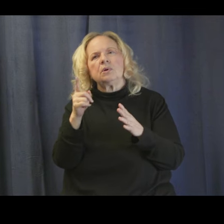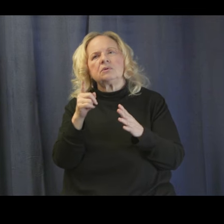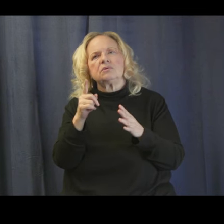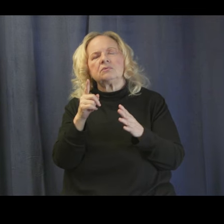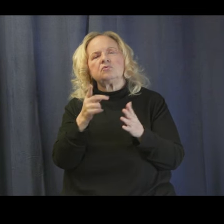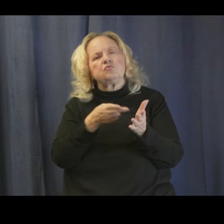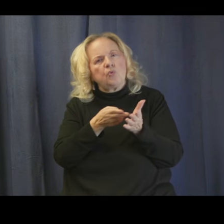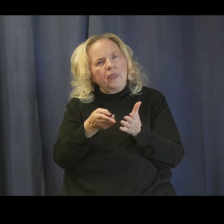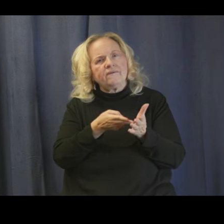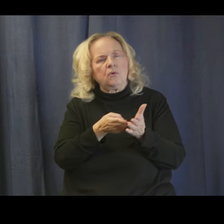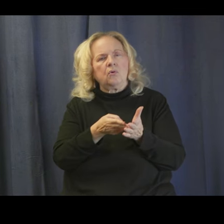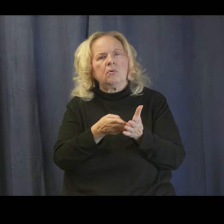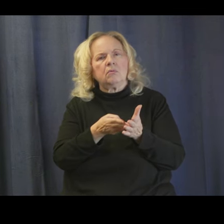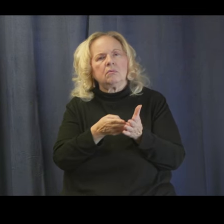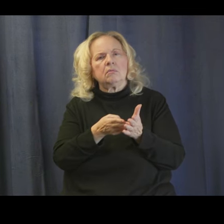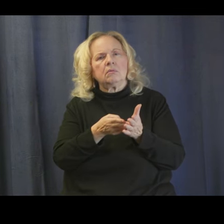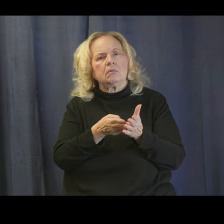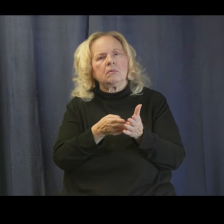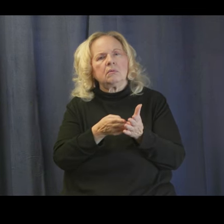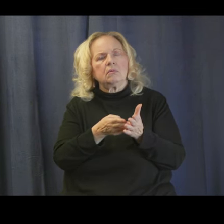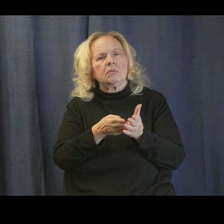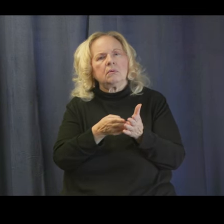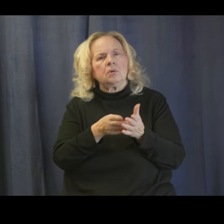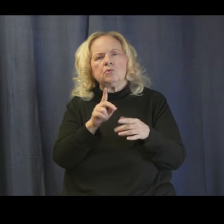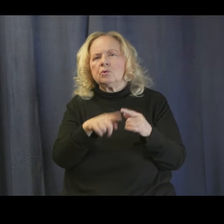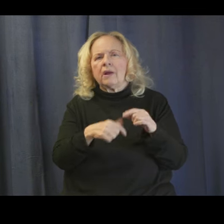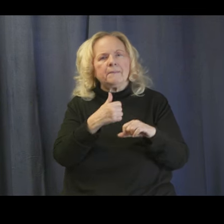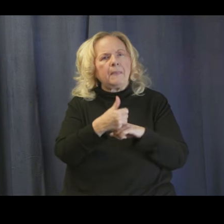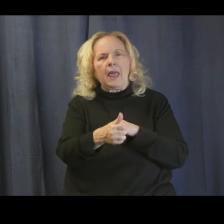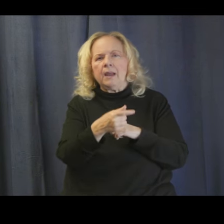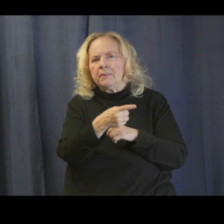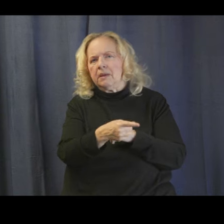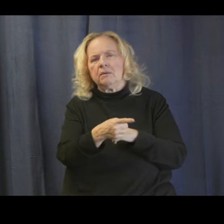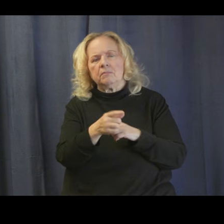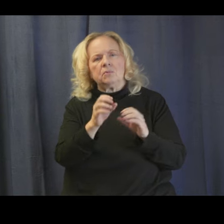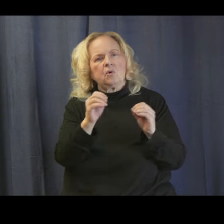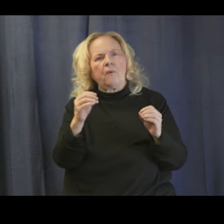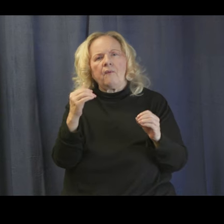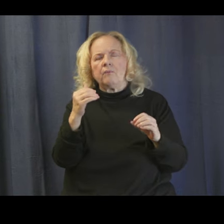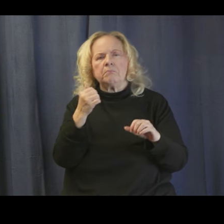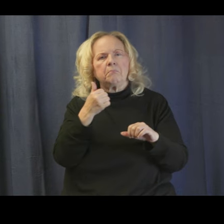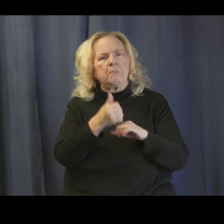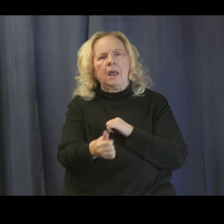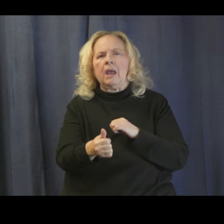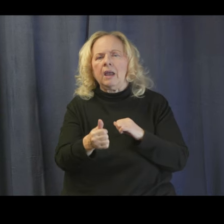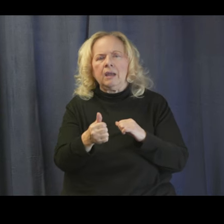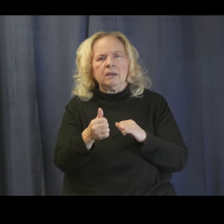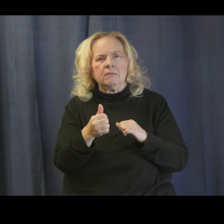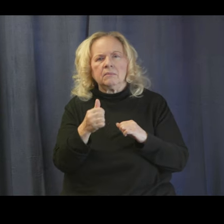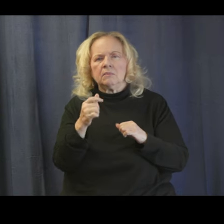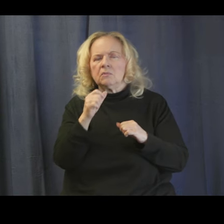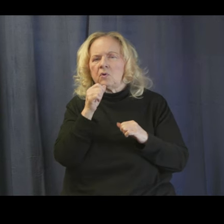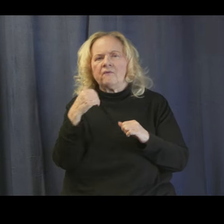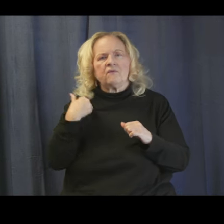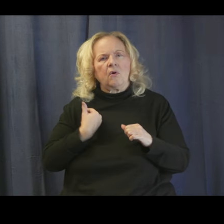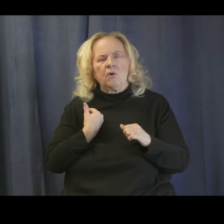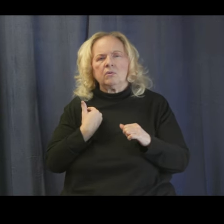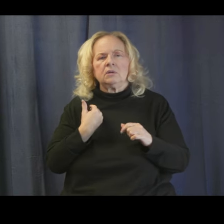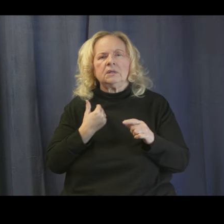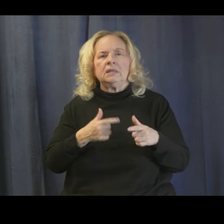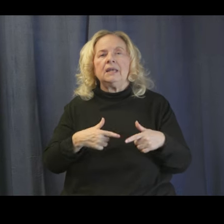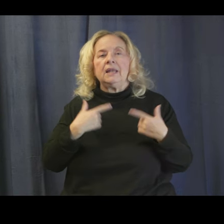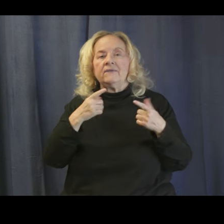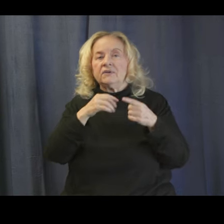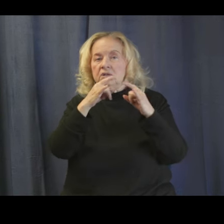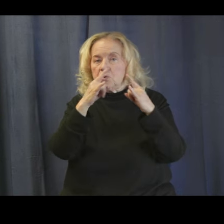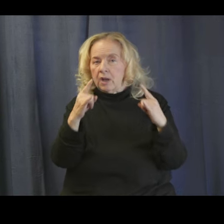was truthful. He was a blameless person without blemish. But it says he